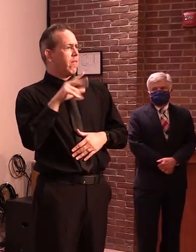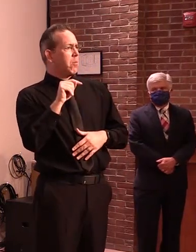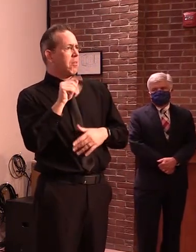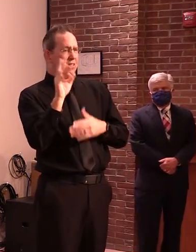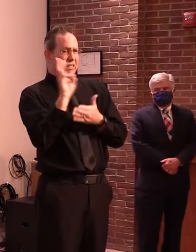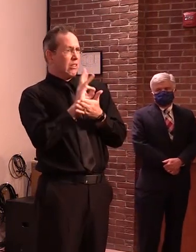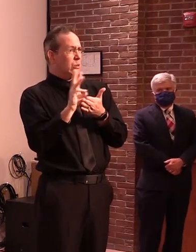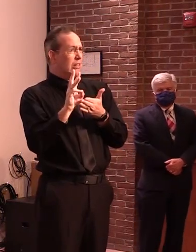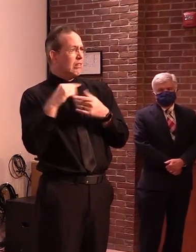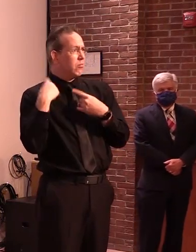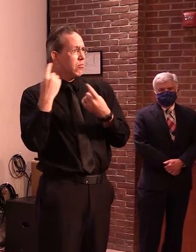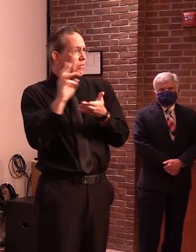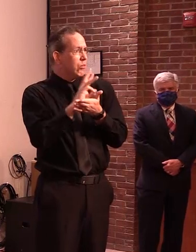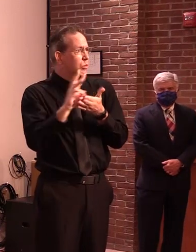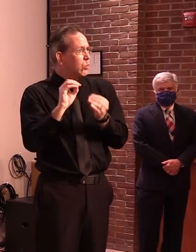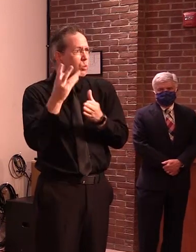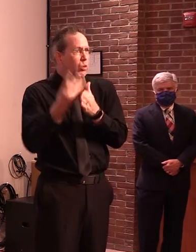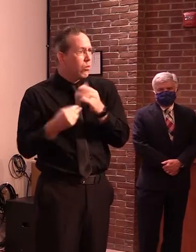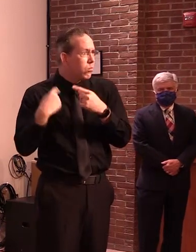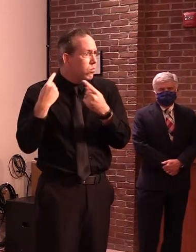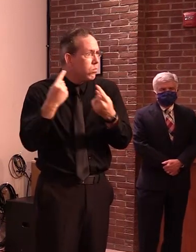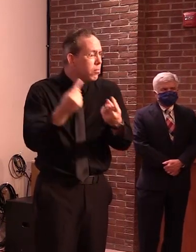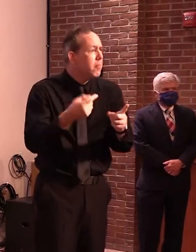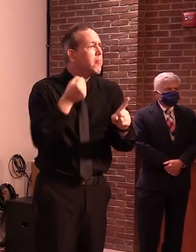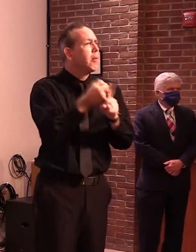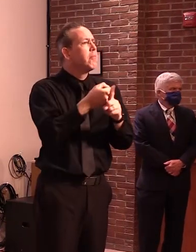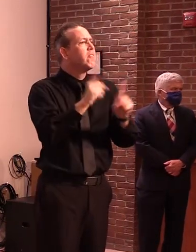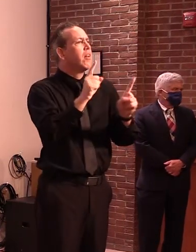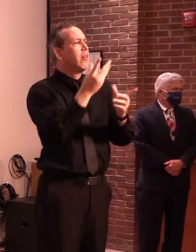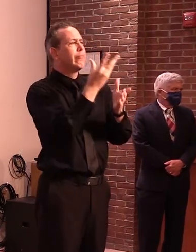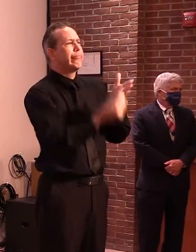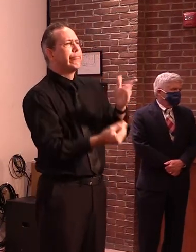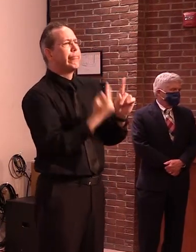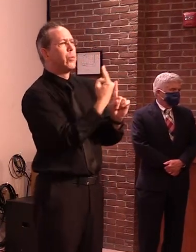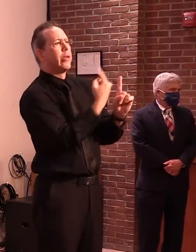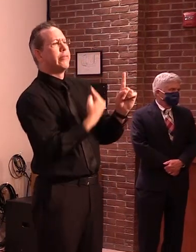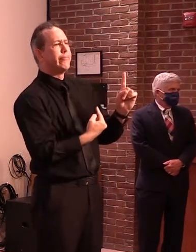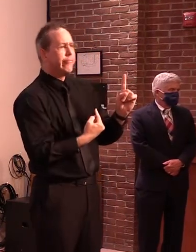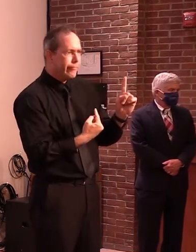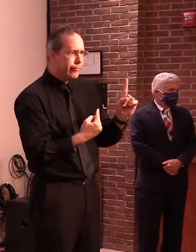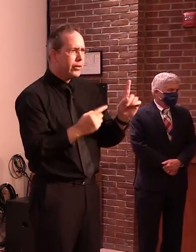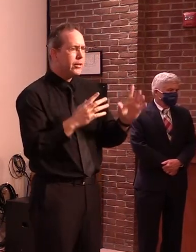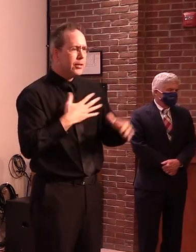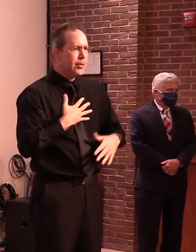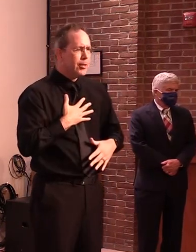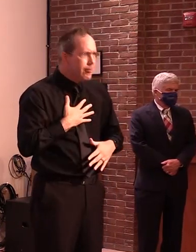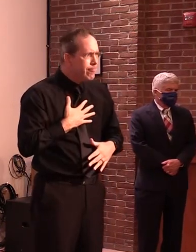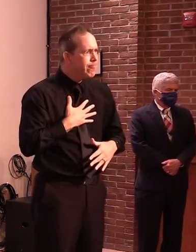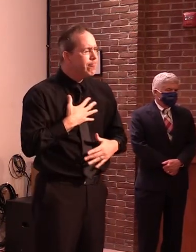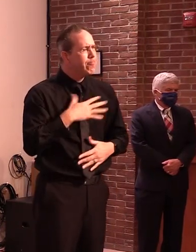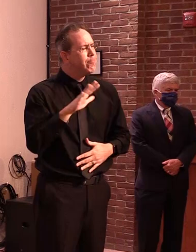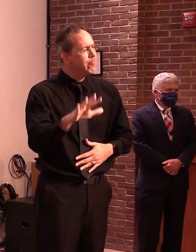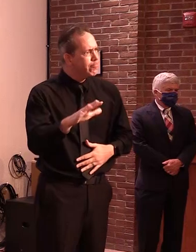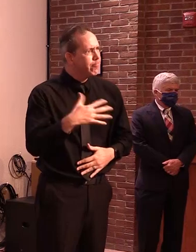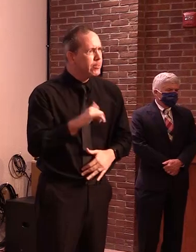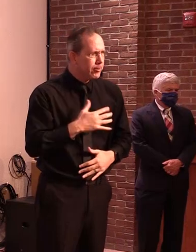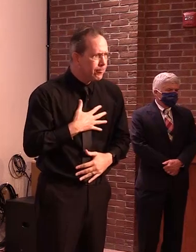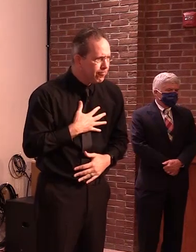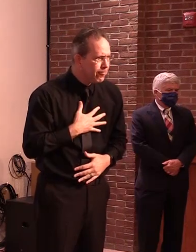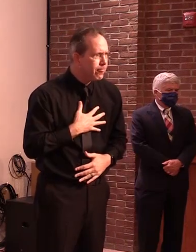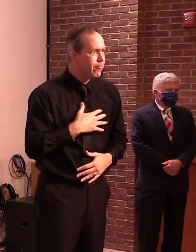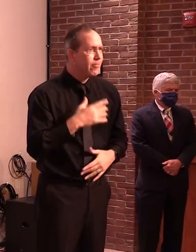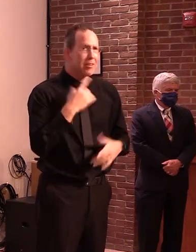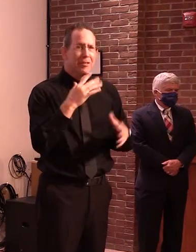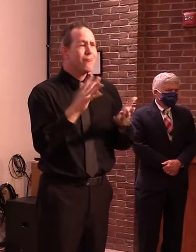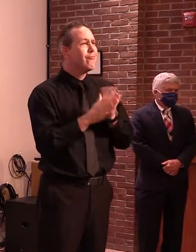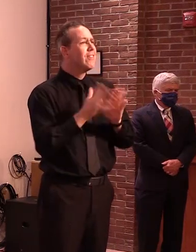say. It is, however, a sobering reminder that this virus is still with us and that we